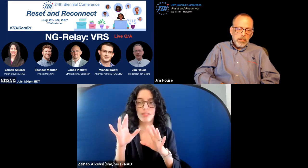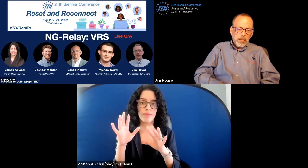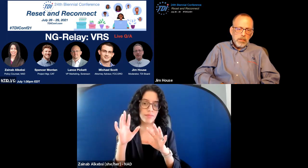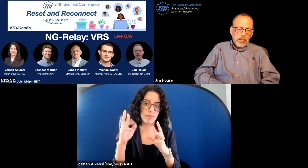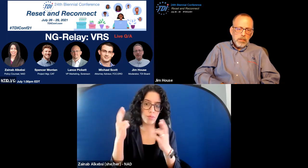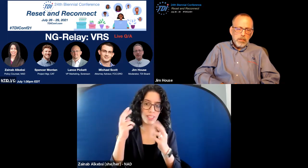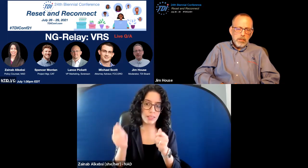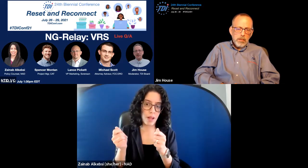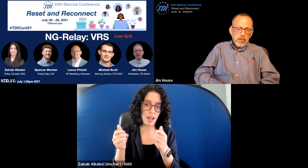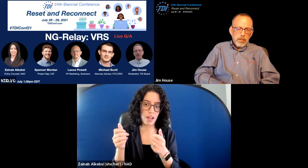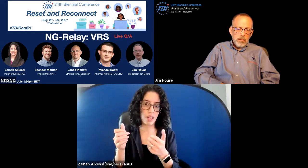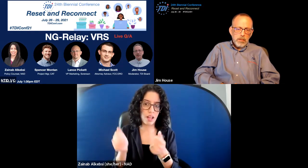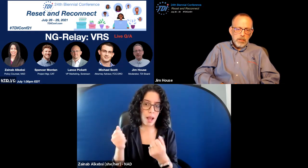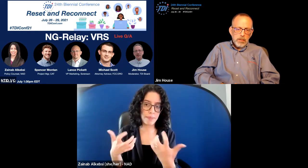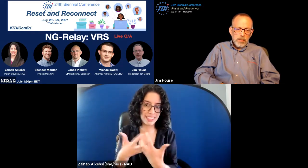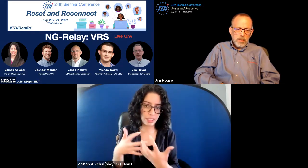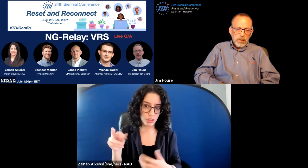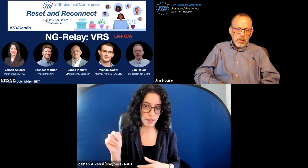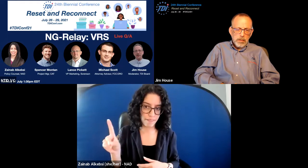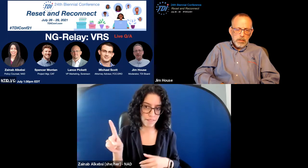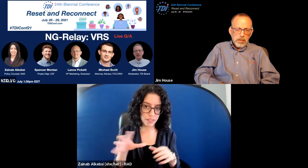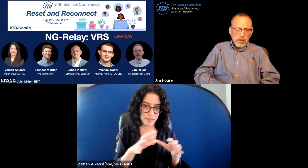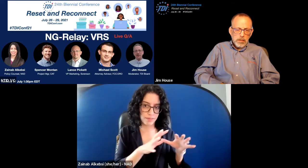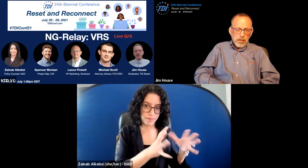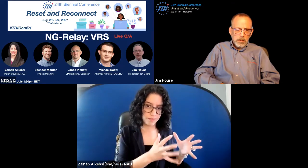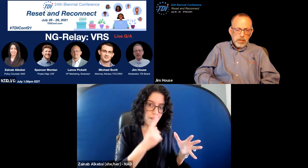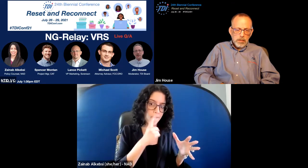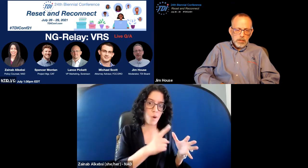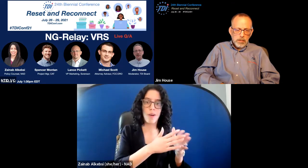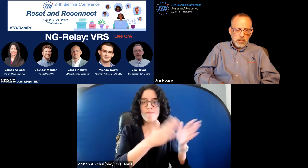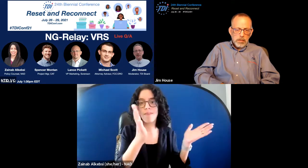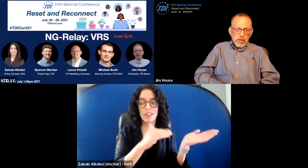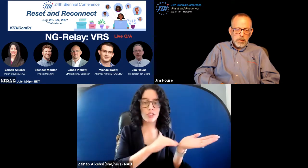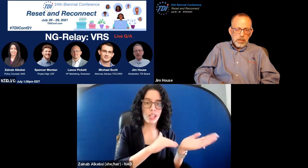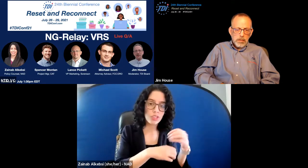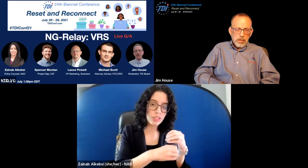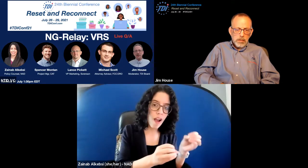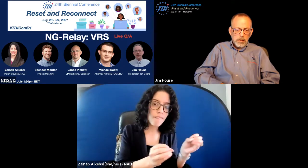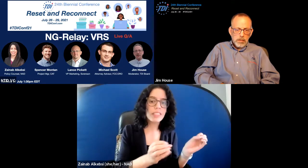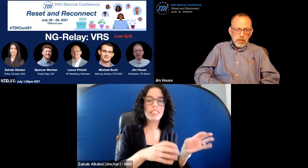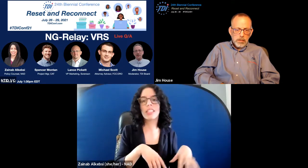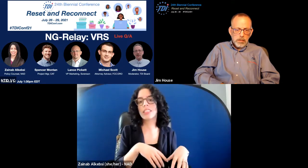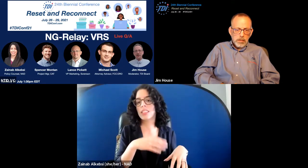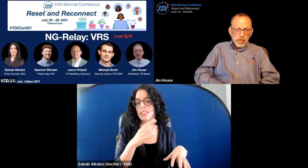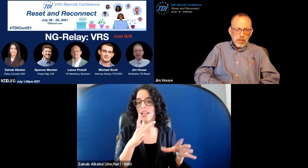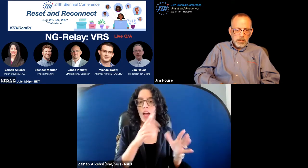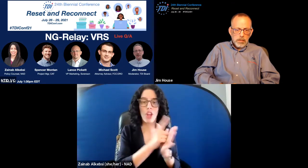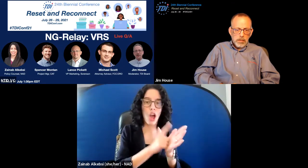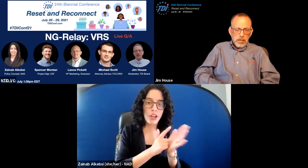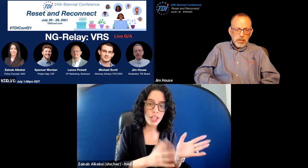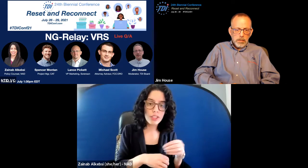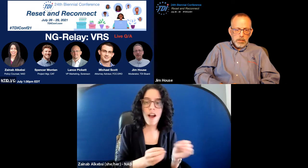and a communication reasonable accommodation fund. So these two, one for general,